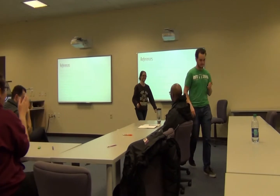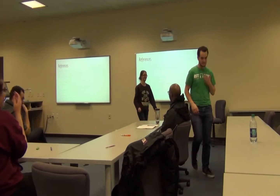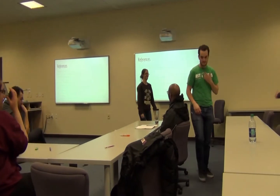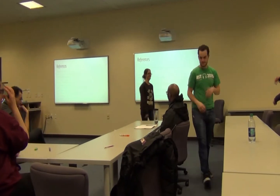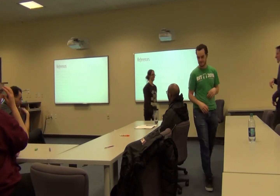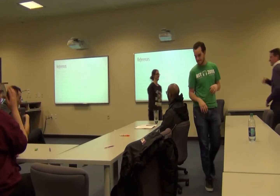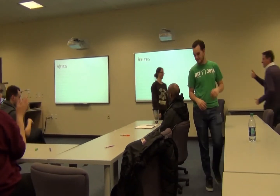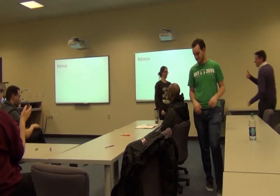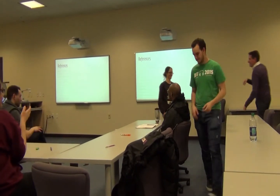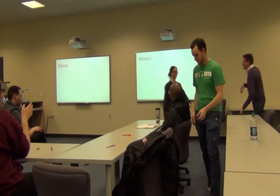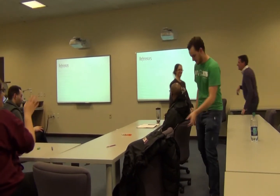Thank you guys.